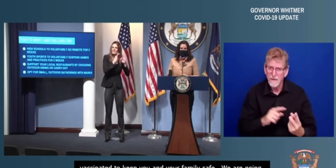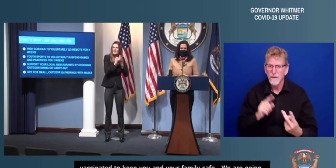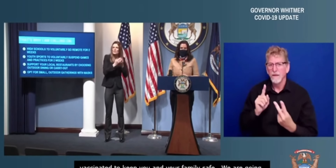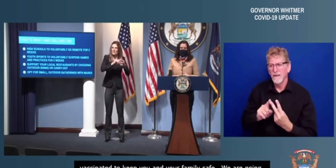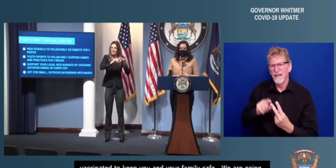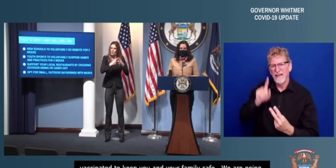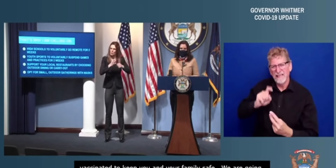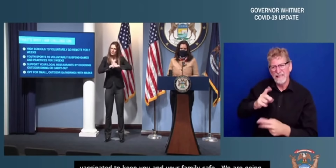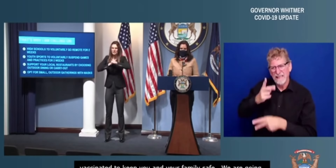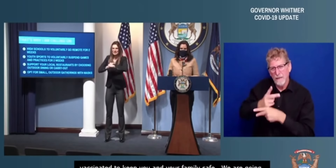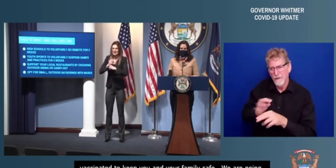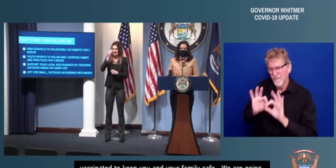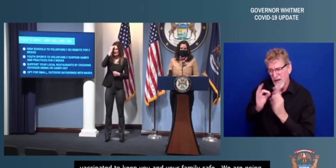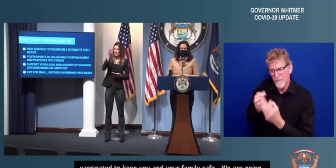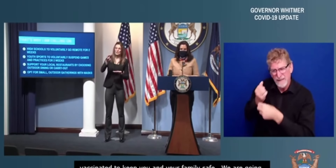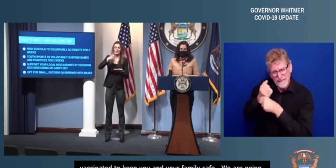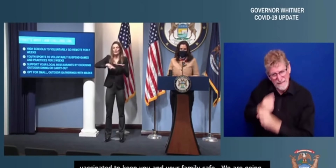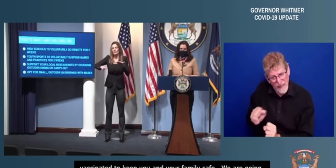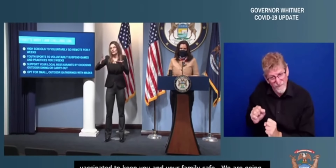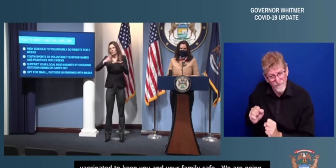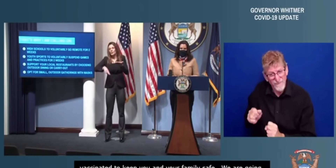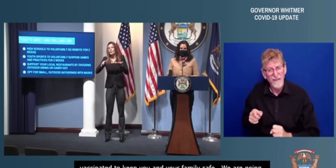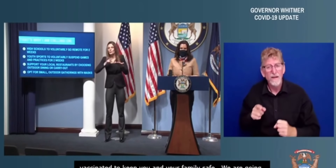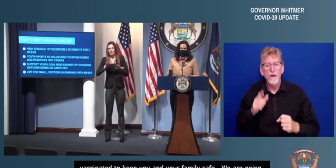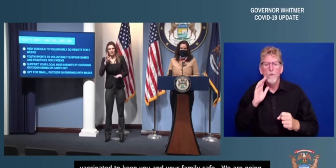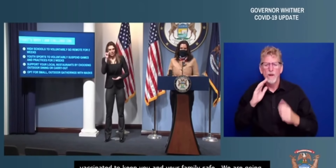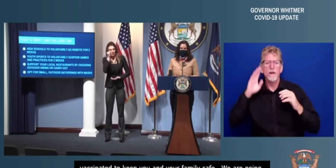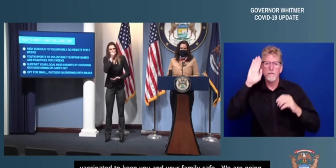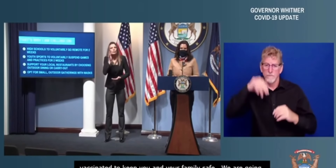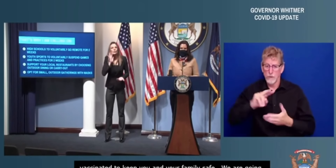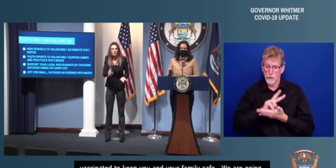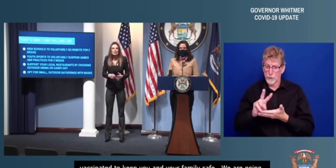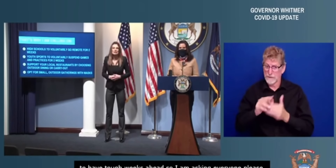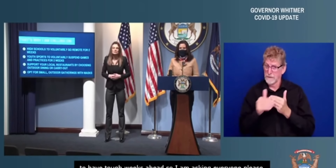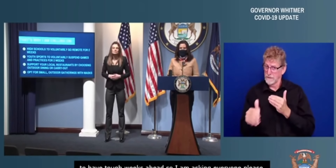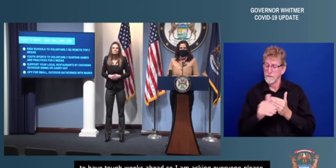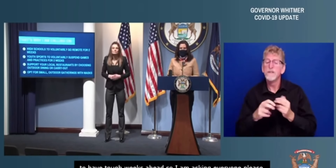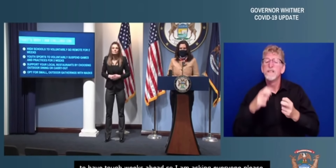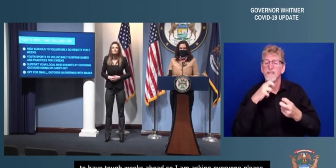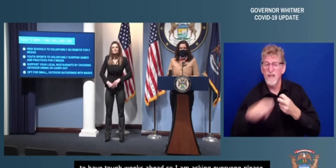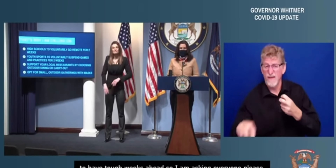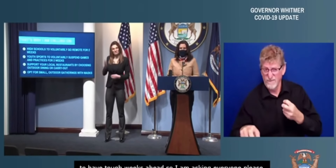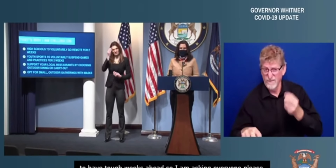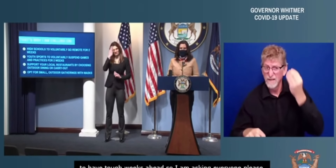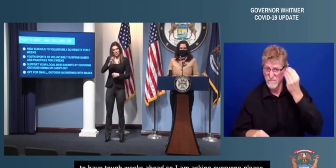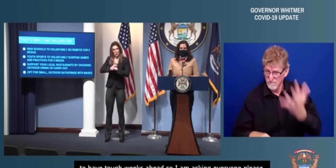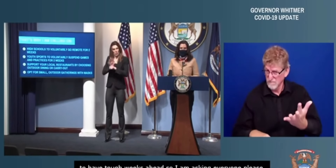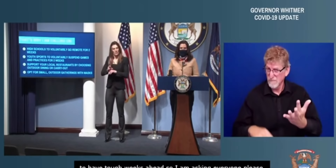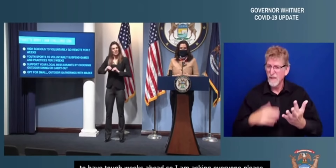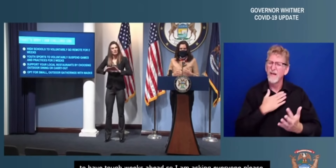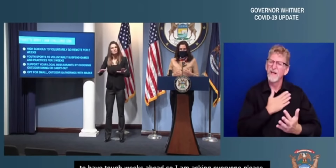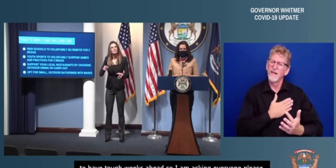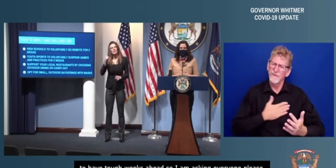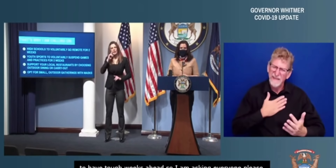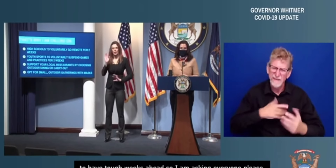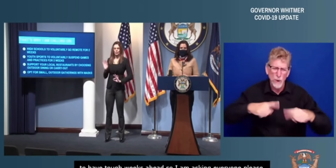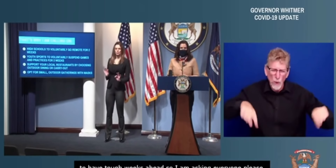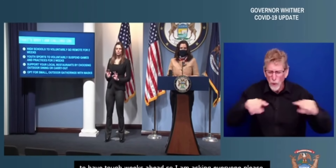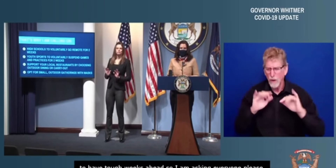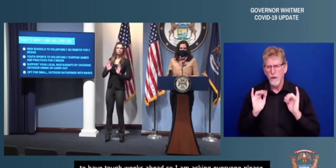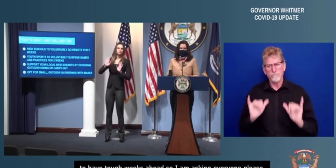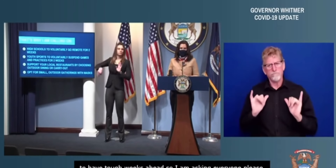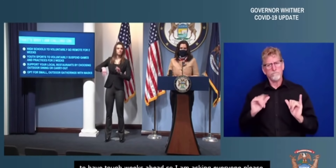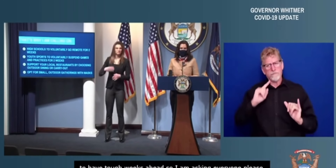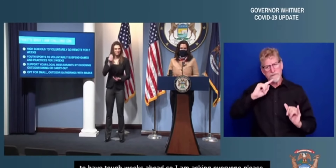I'm asking everyone, please take this seriously. This is my ask to you, the people of Michigan.